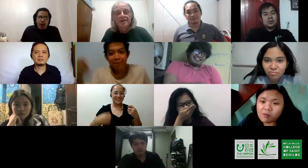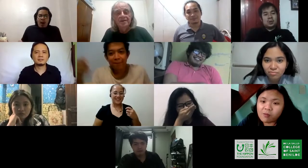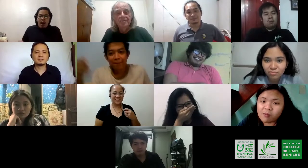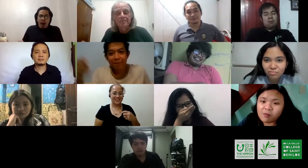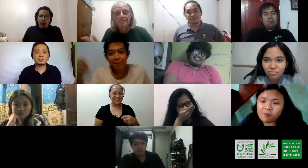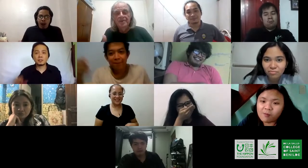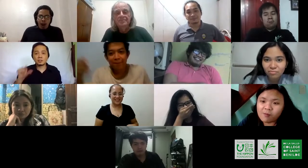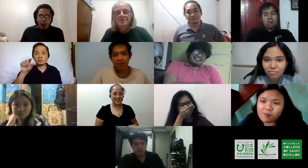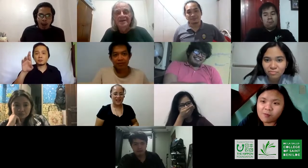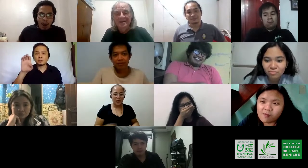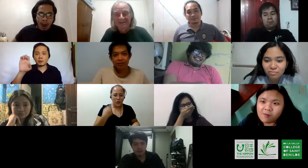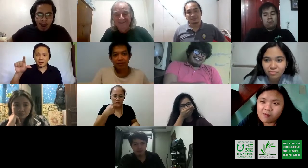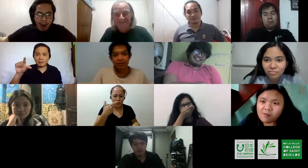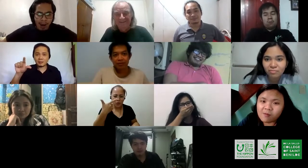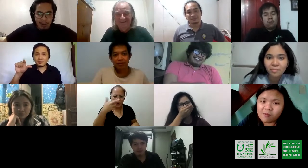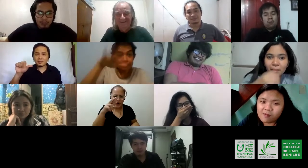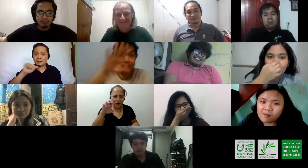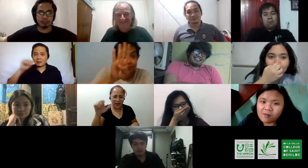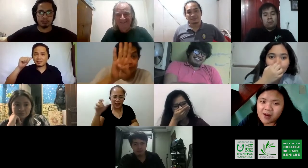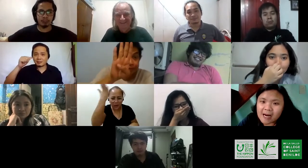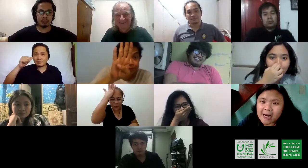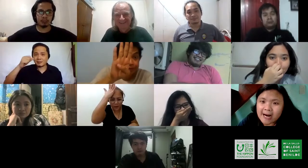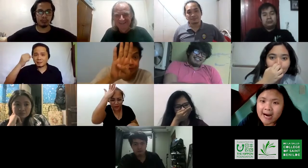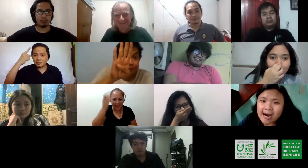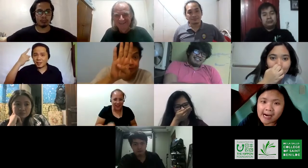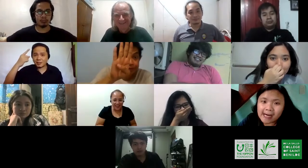Greg signing or Peep signing?